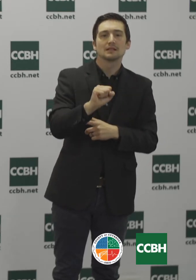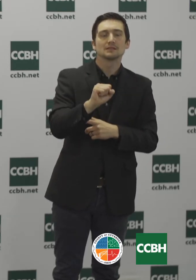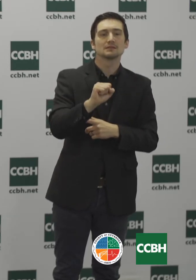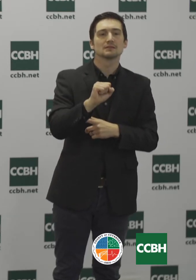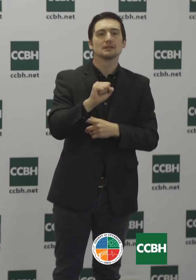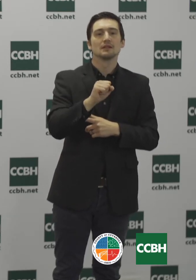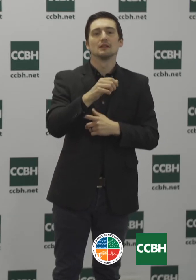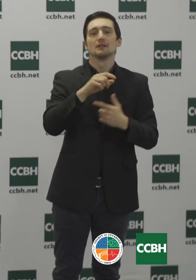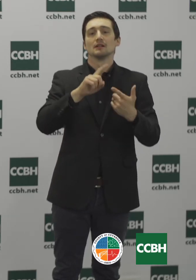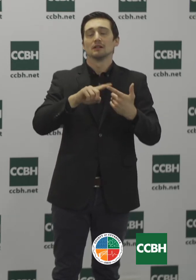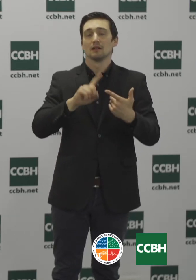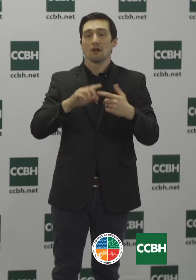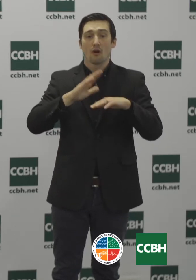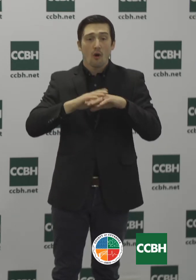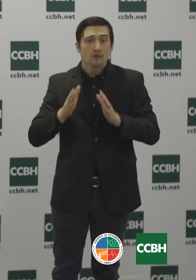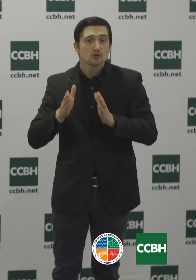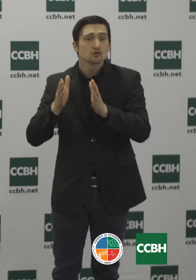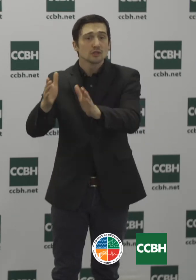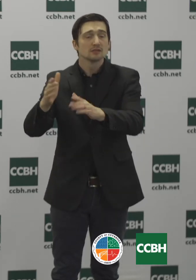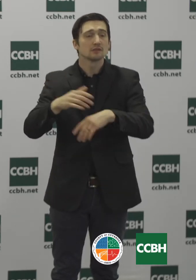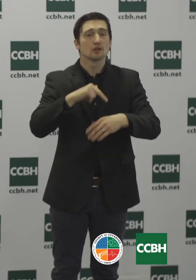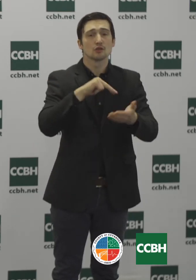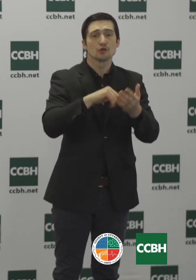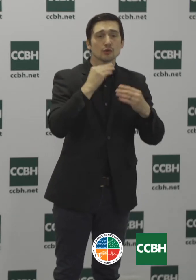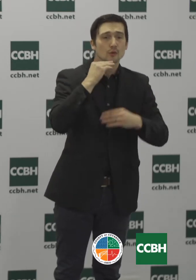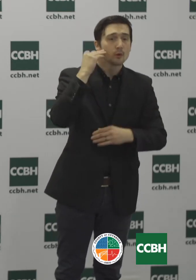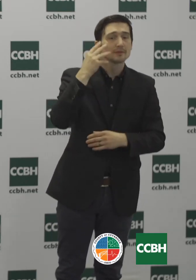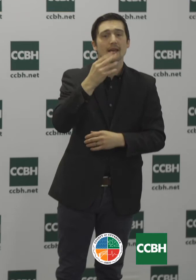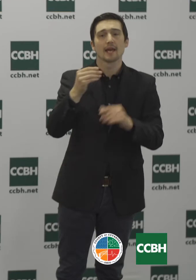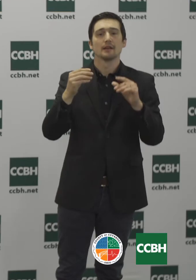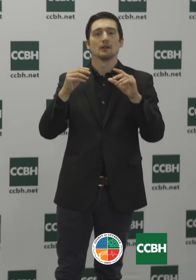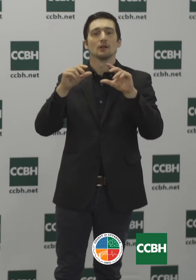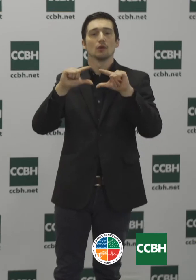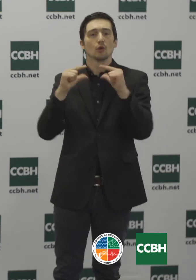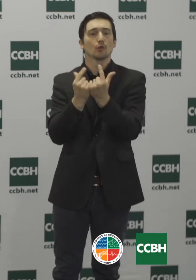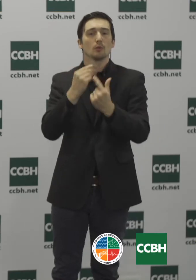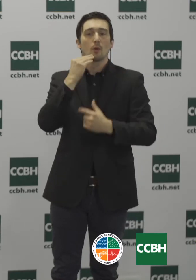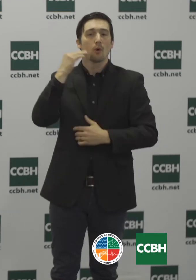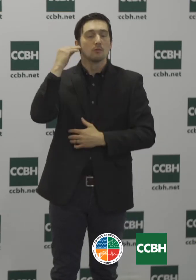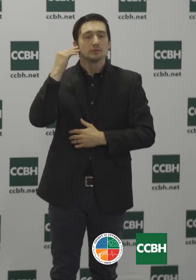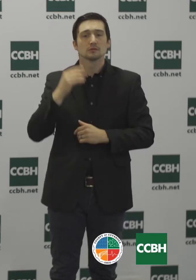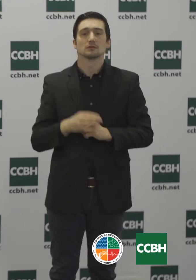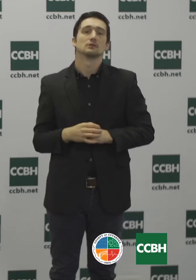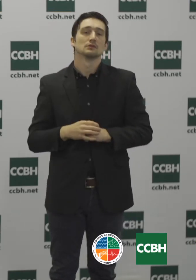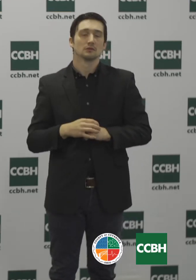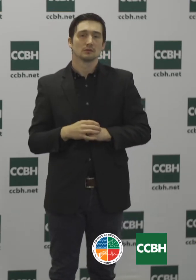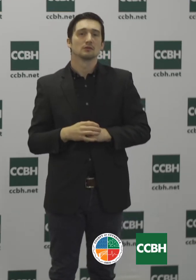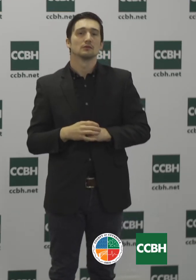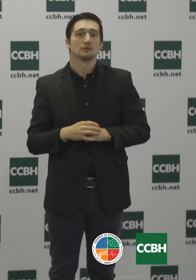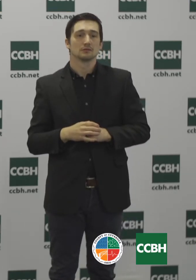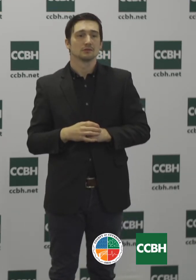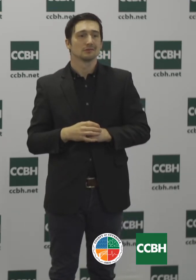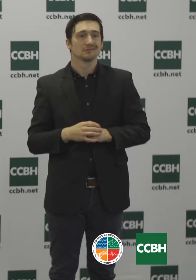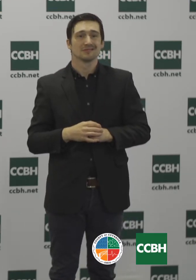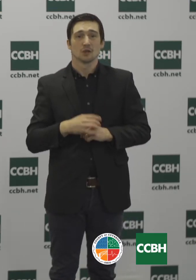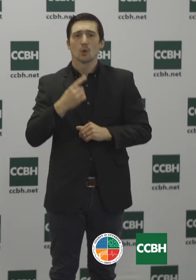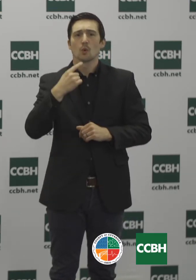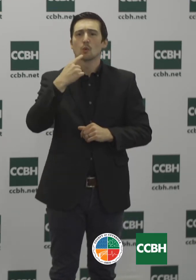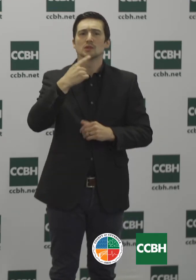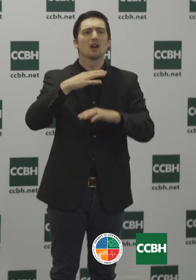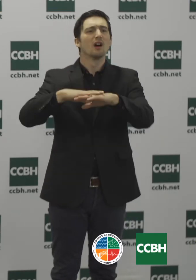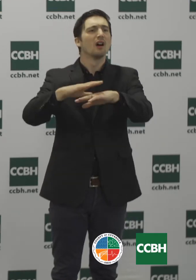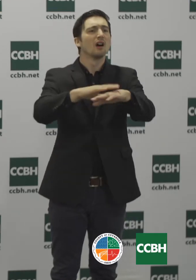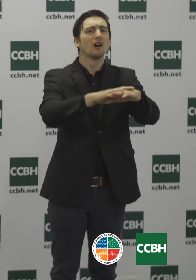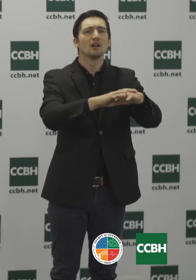streets and camps, nursing homes, and group homes, places where social distancing and spread